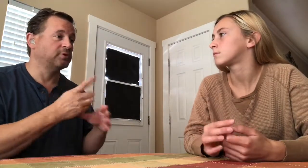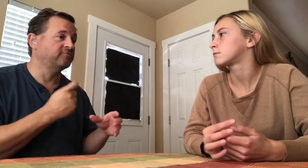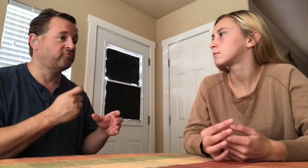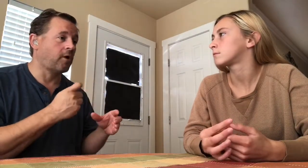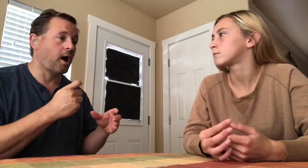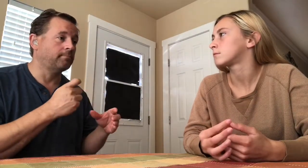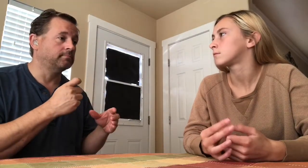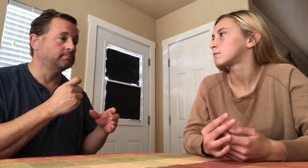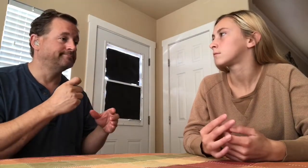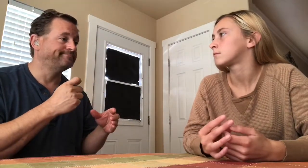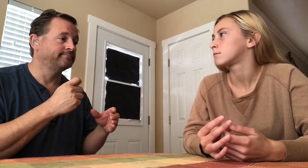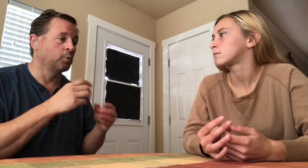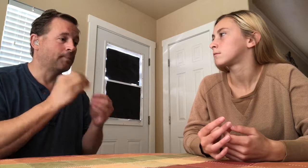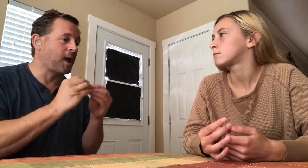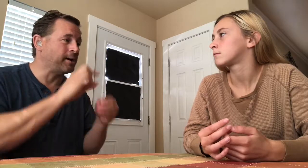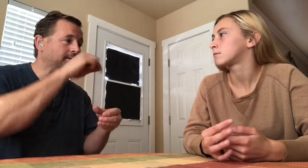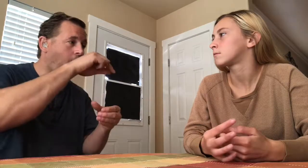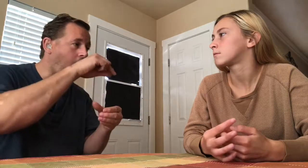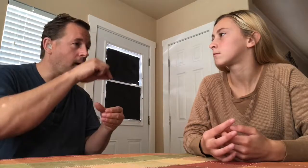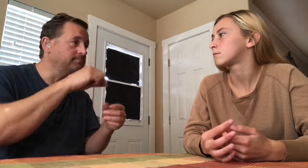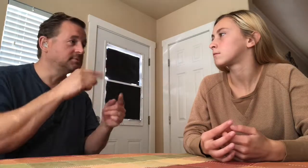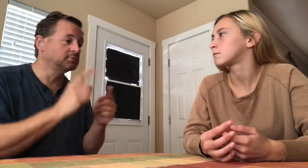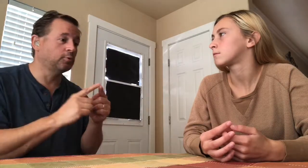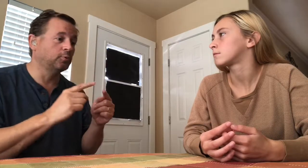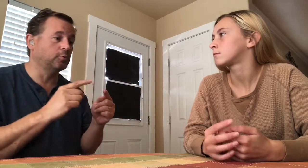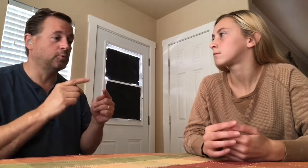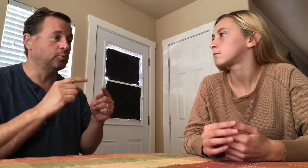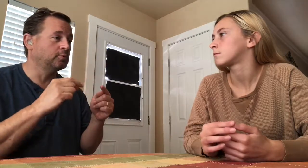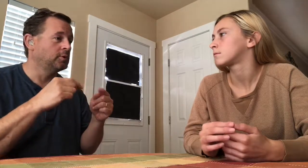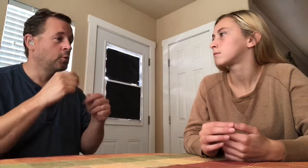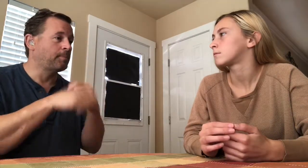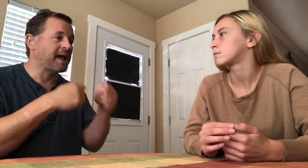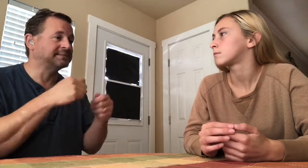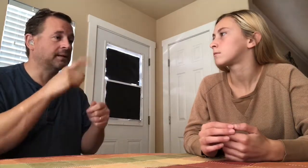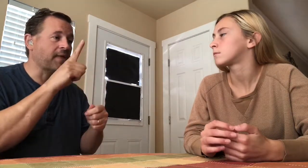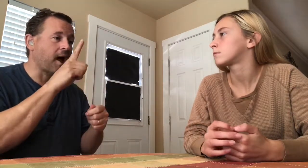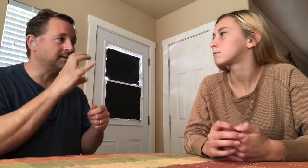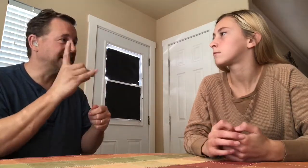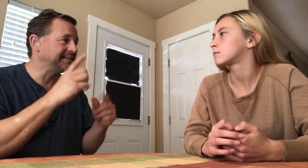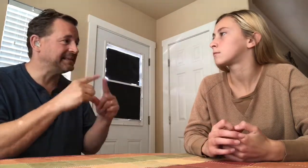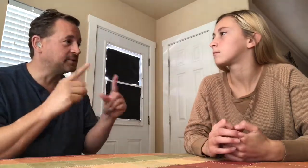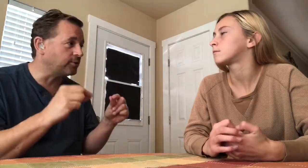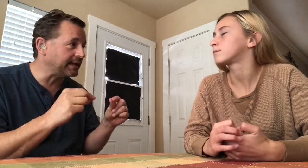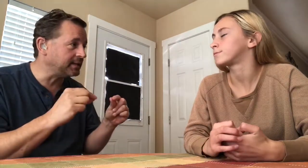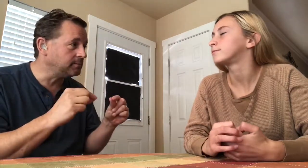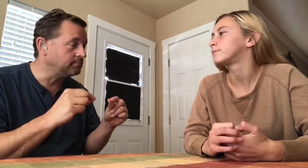ranging from repairing knob to replacing the LCD screen.